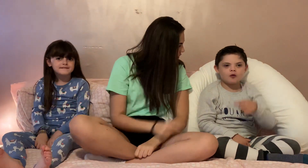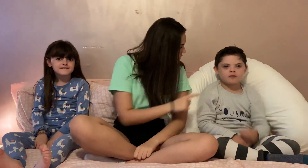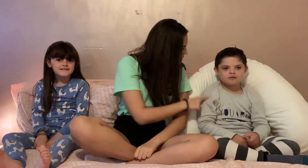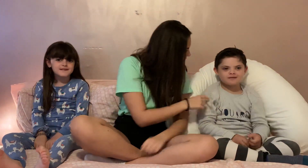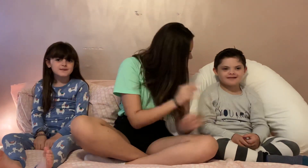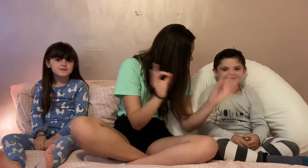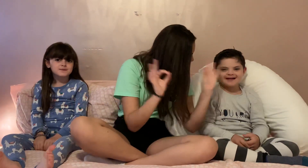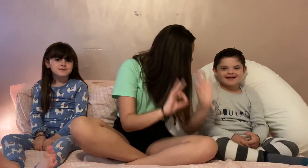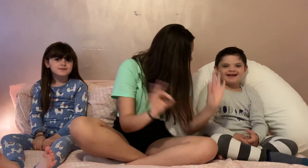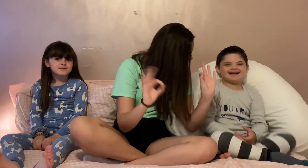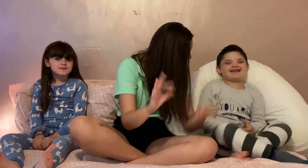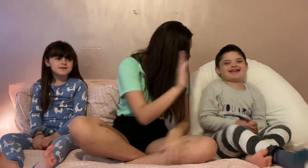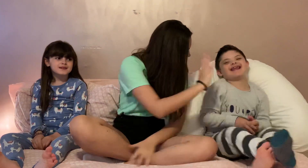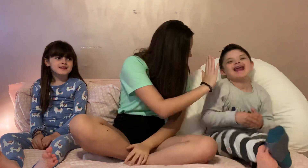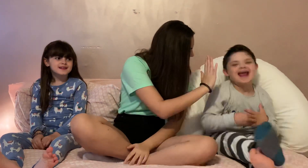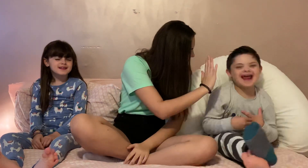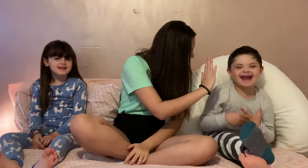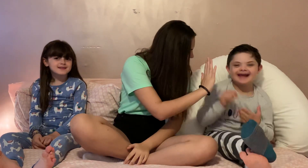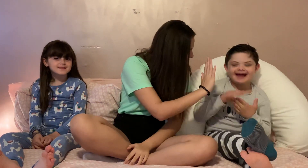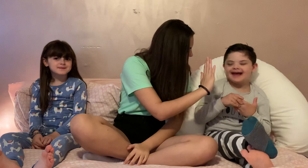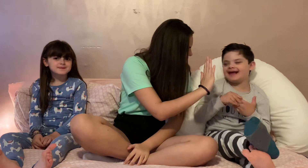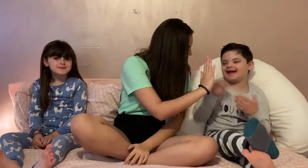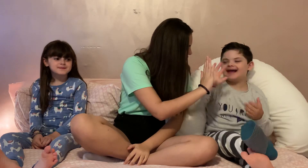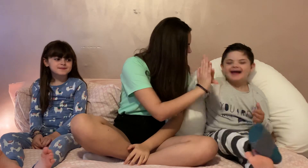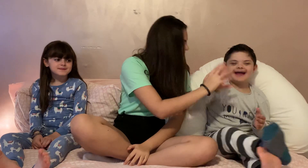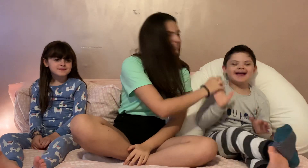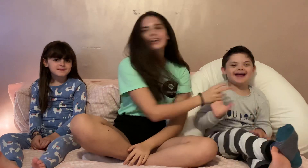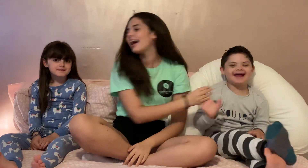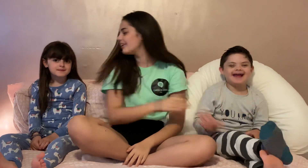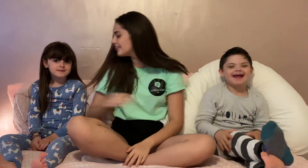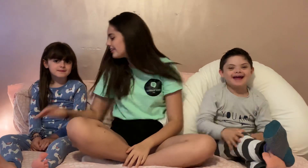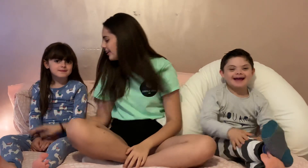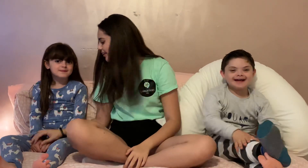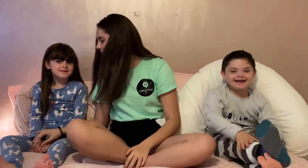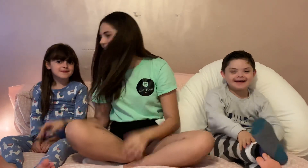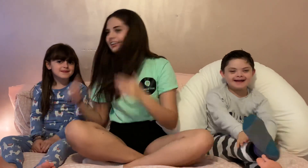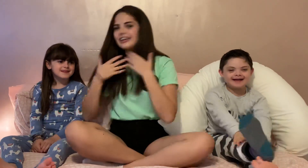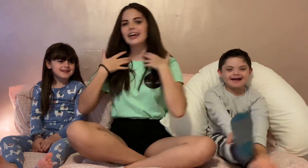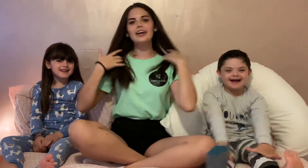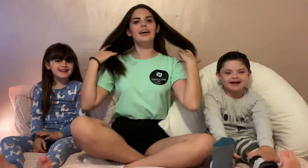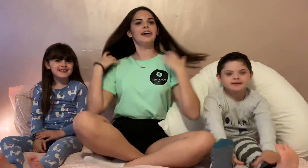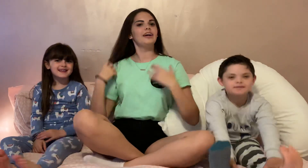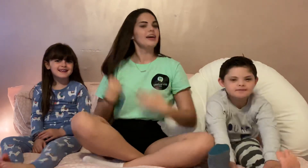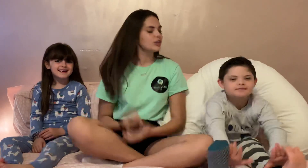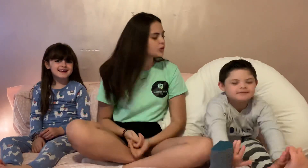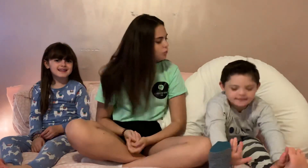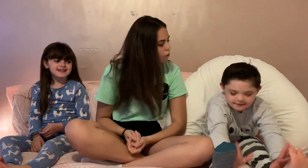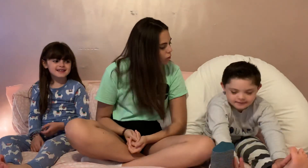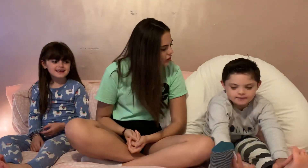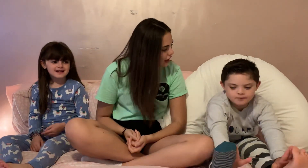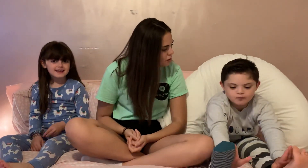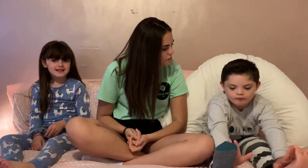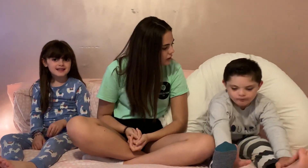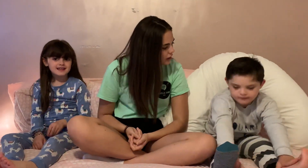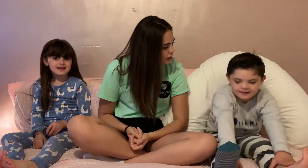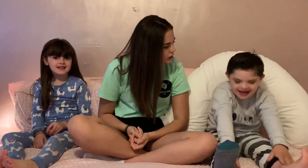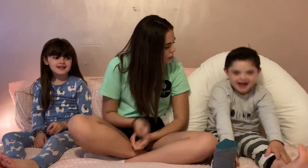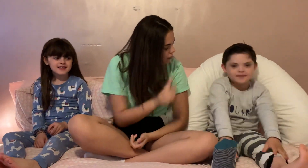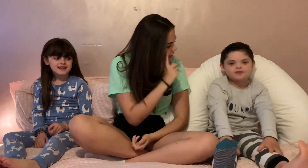You did amazing! High five! Yeah, you did so good indeed. Should you do it one more time so people can